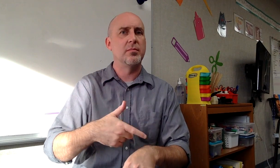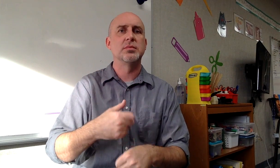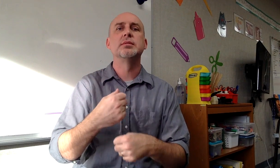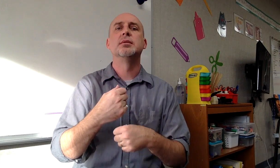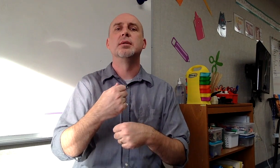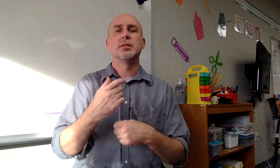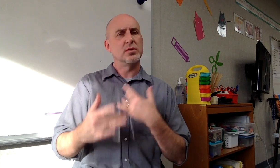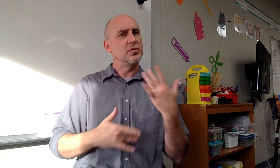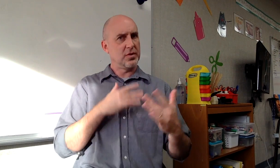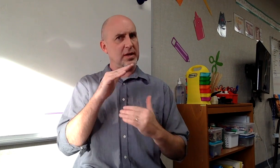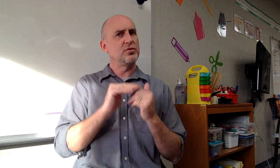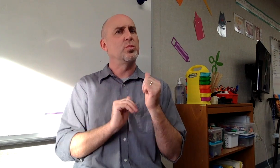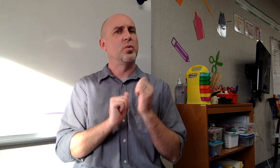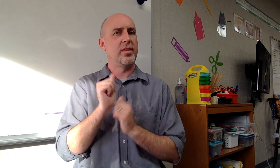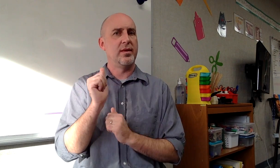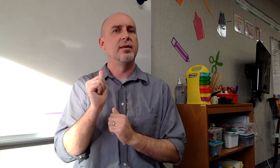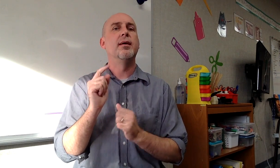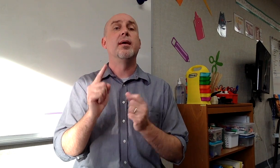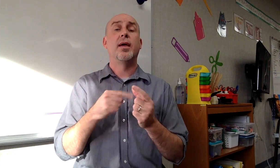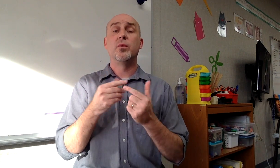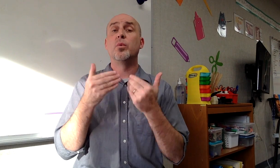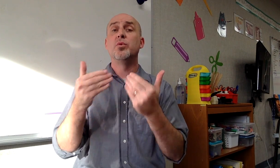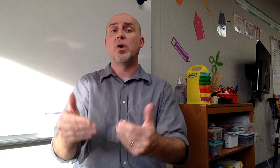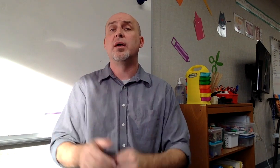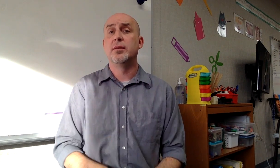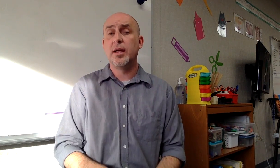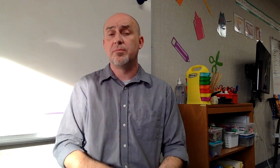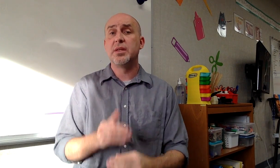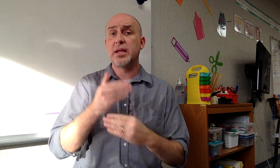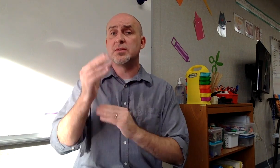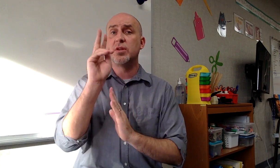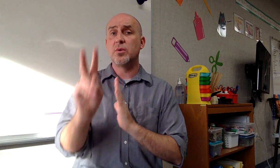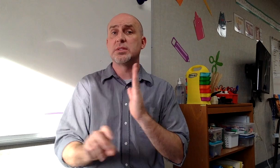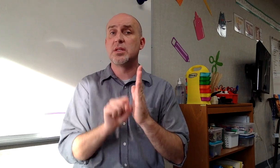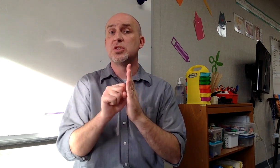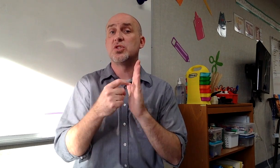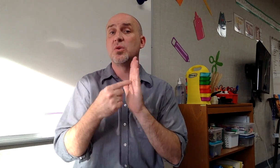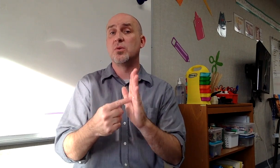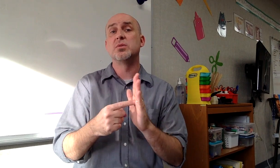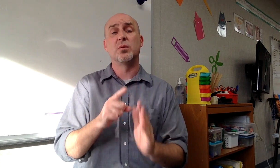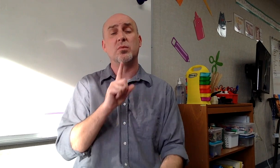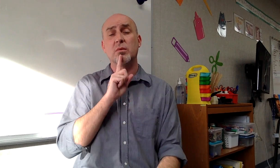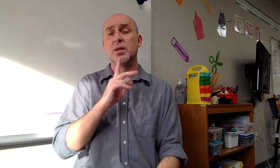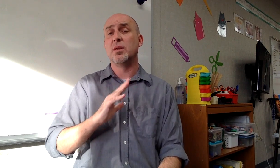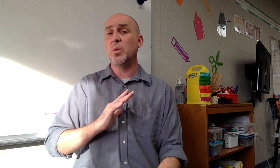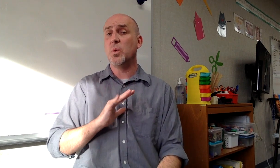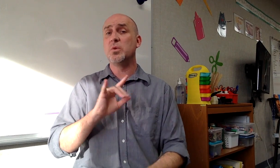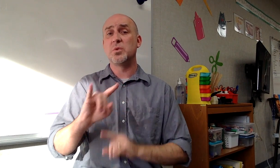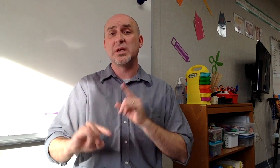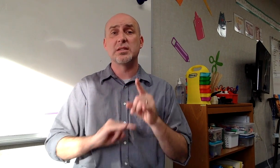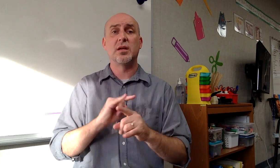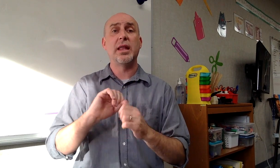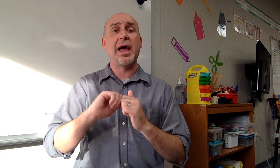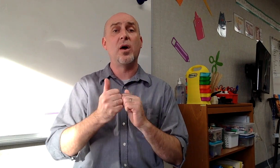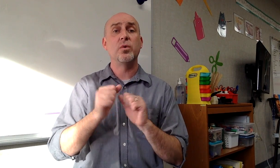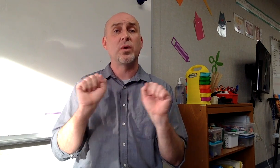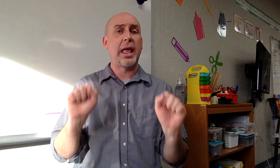times, till you feel comfortable with it. And then we'll move on. The next video is going to show you some really cool tricks on how you